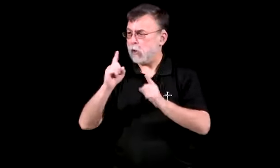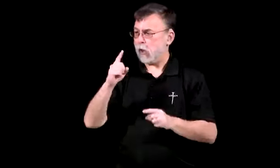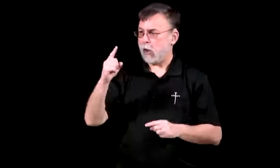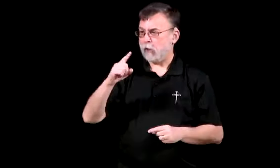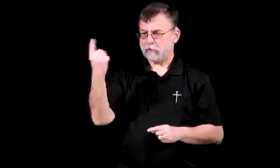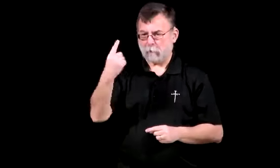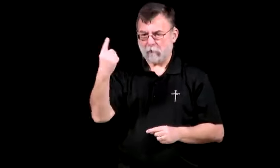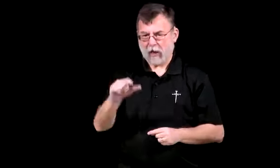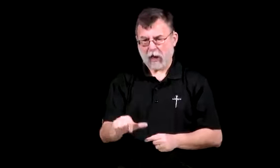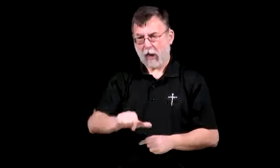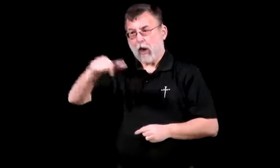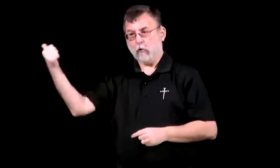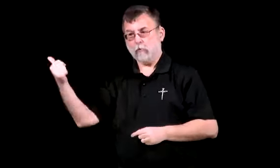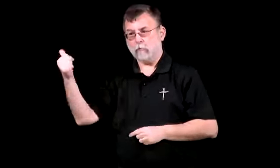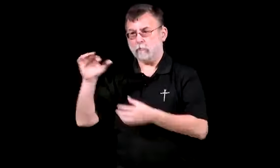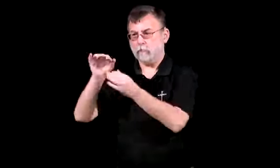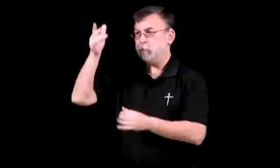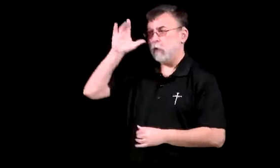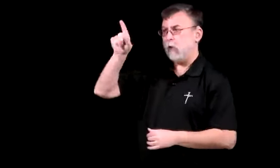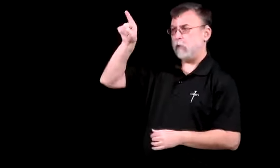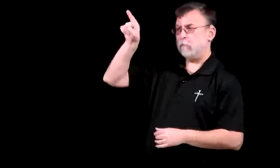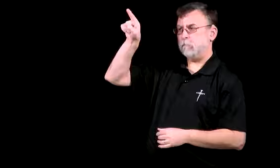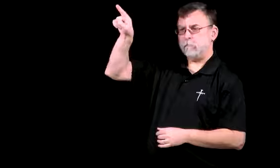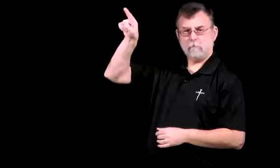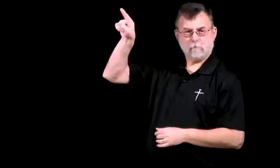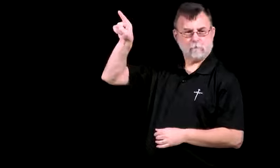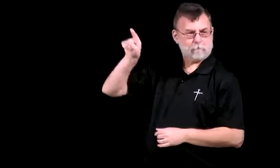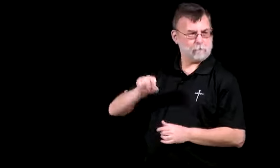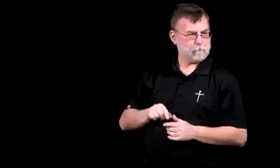Today, our topic is going to be something different, related to God.